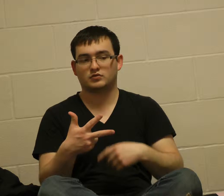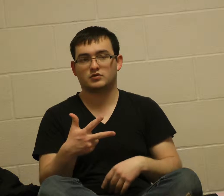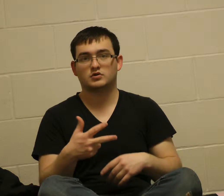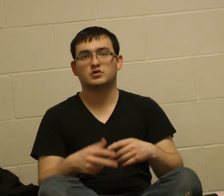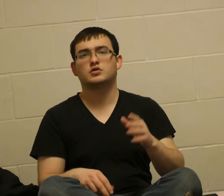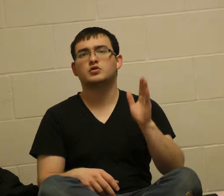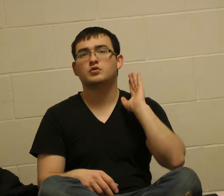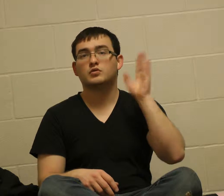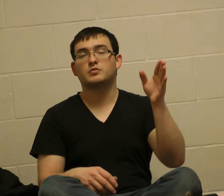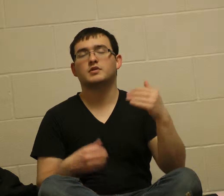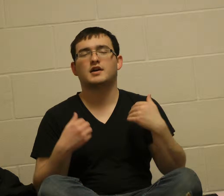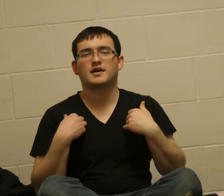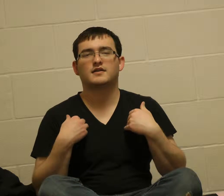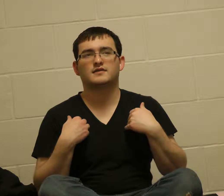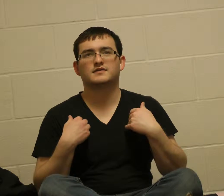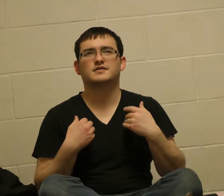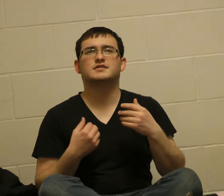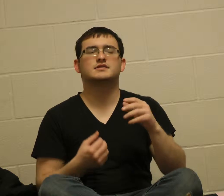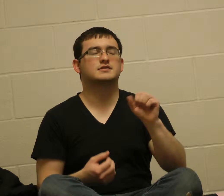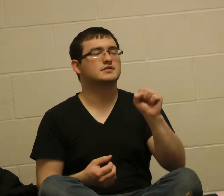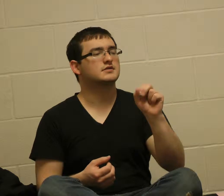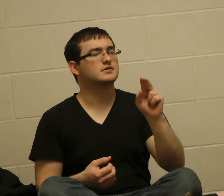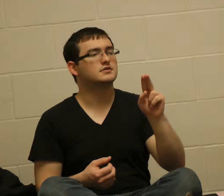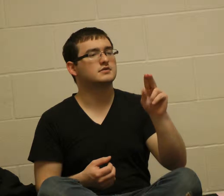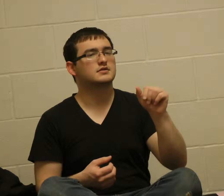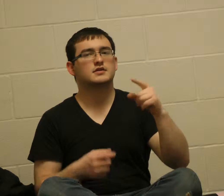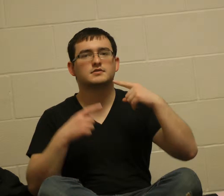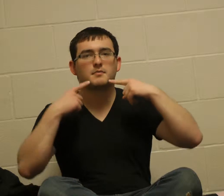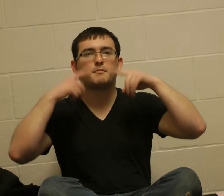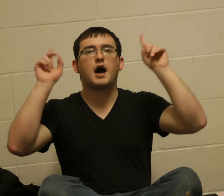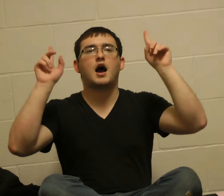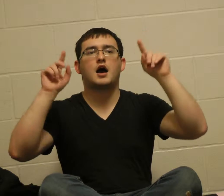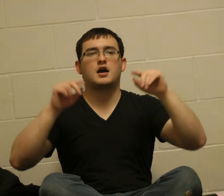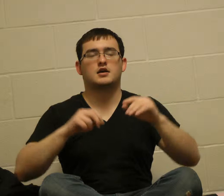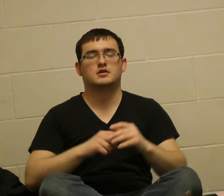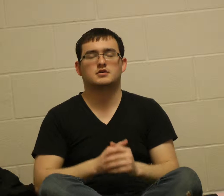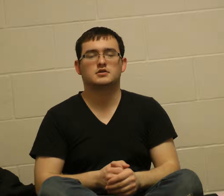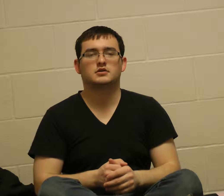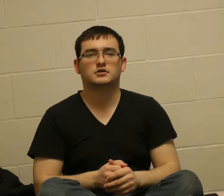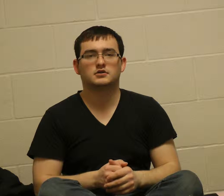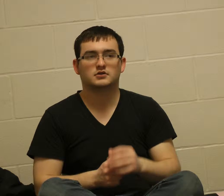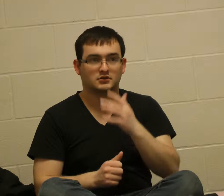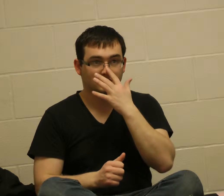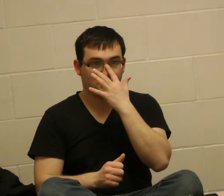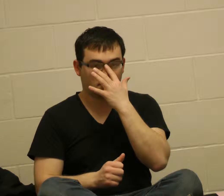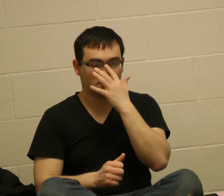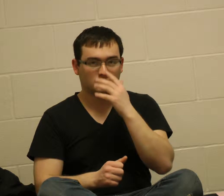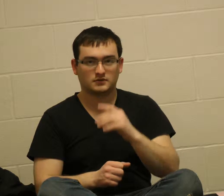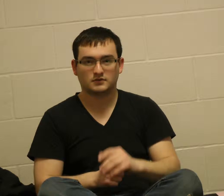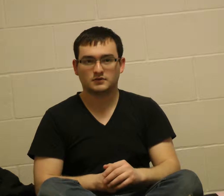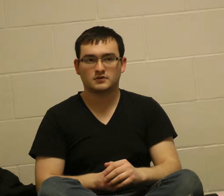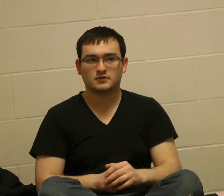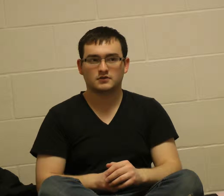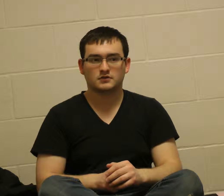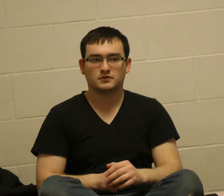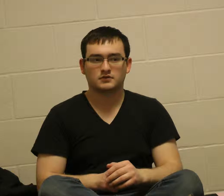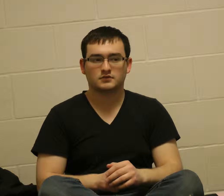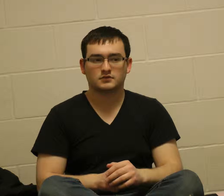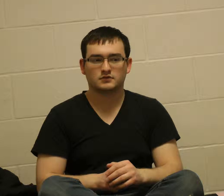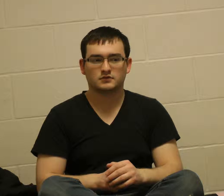through learning grammar this year. And judging from the way you come in and what you know, by the end of the year, you should really